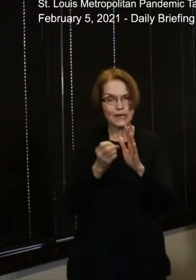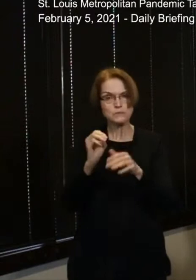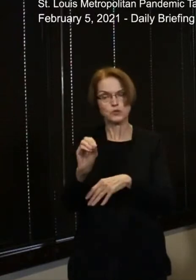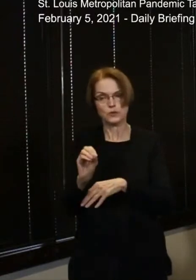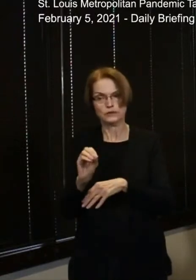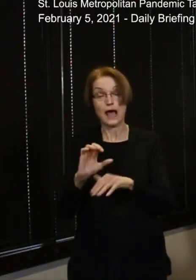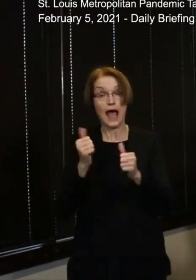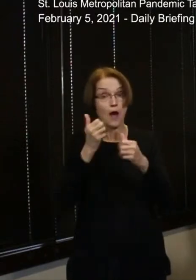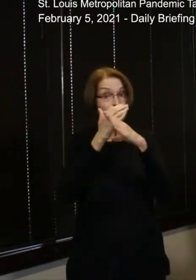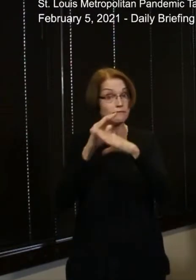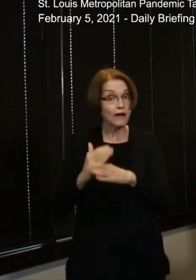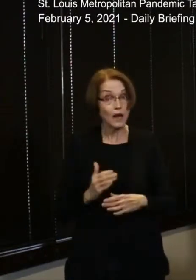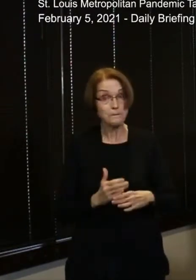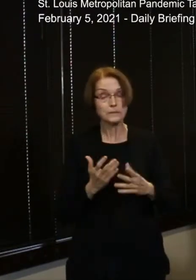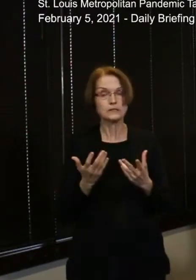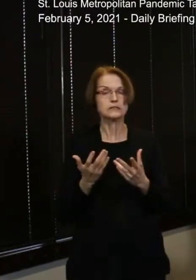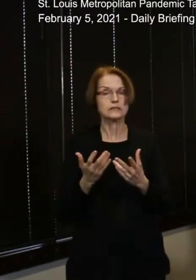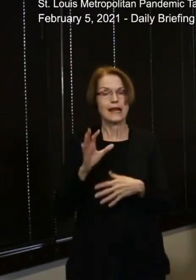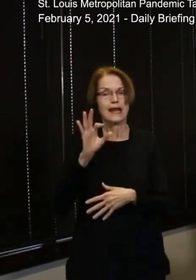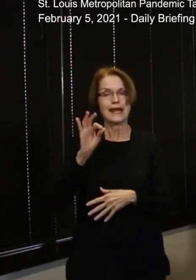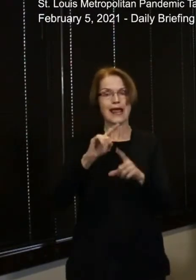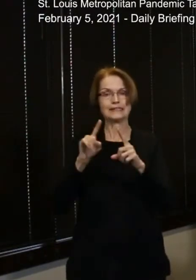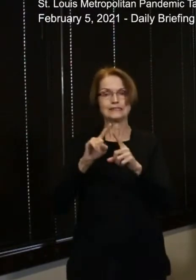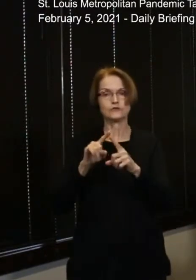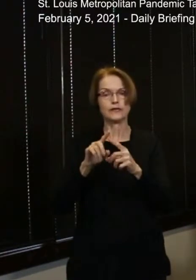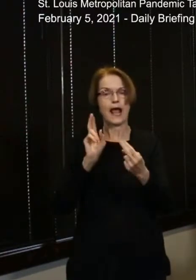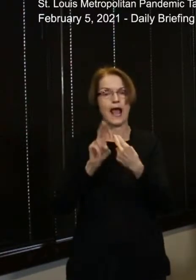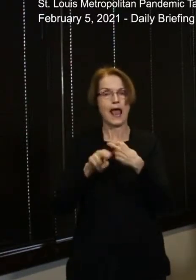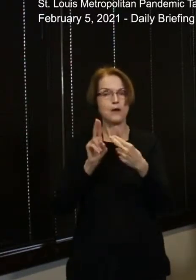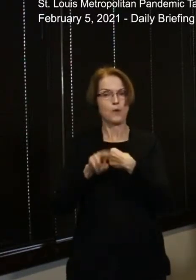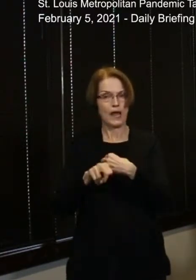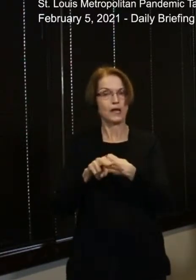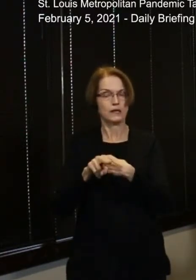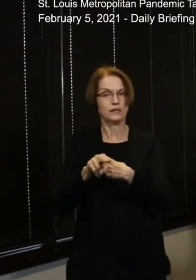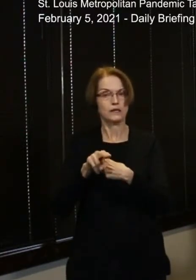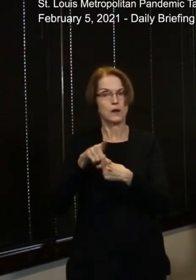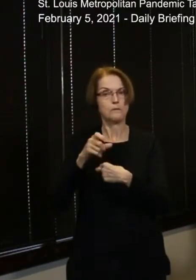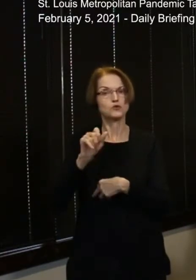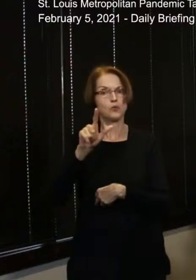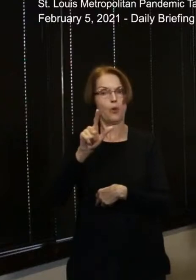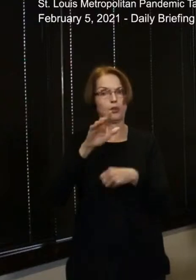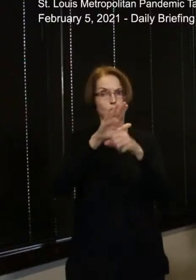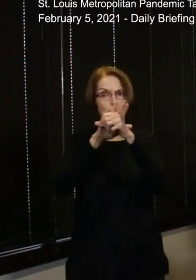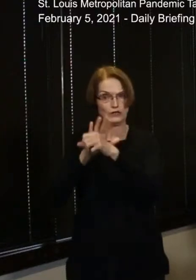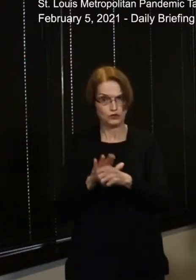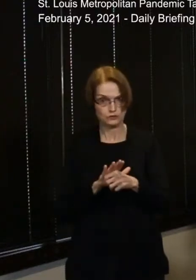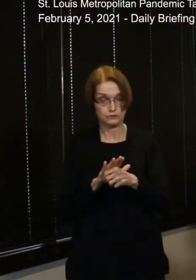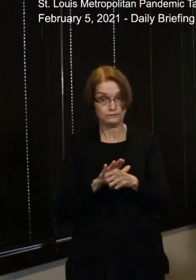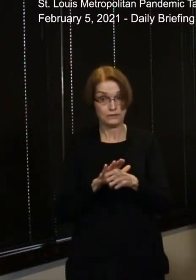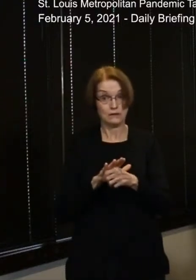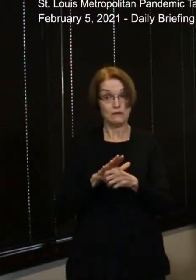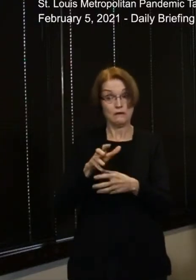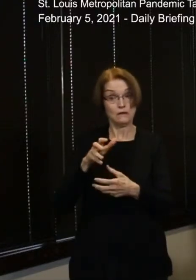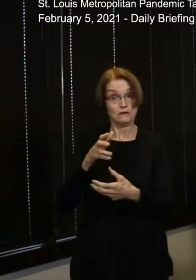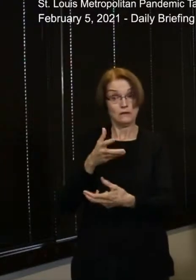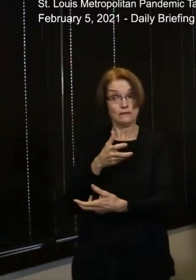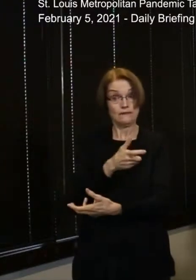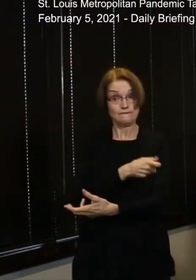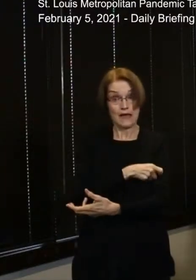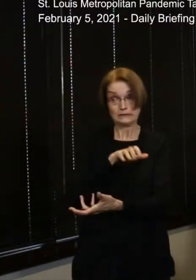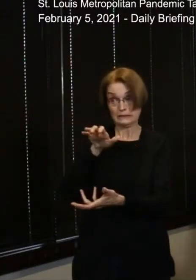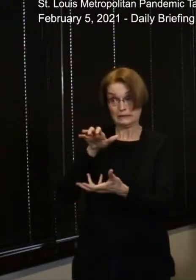way that they've divided this up is to 9 different highway patrol regions. So the remainder of that vaccination,